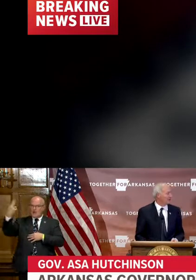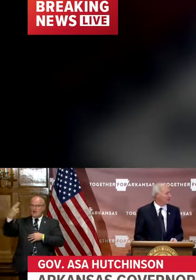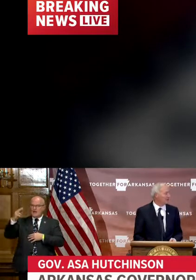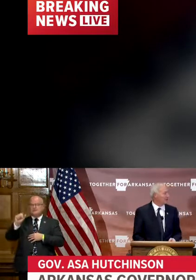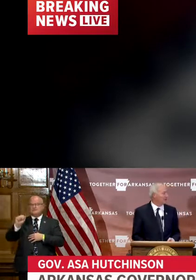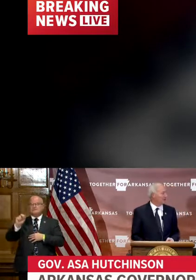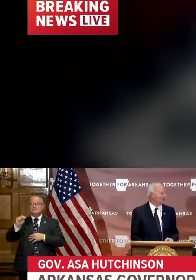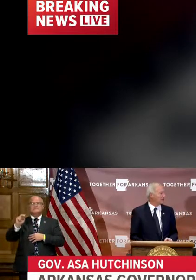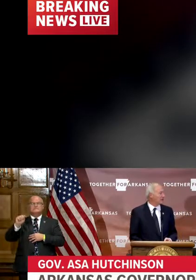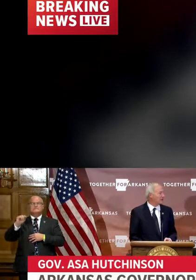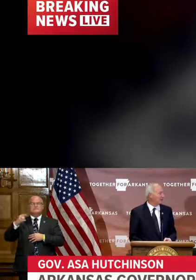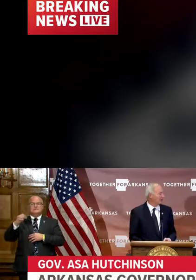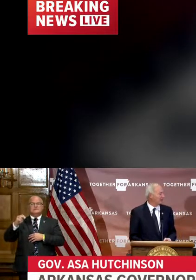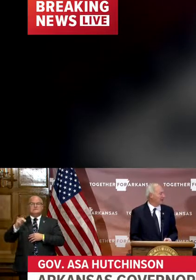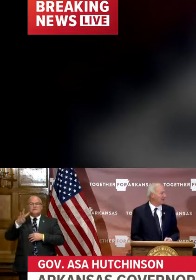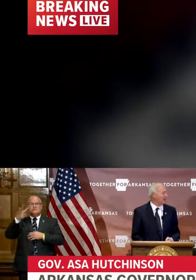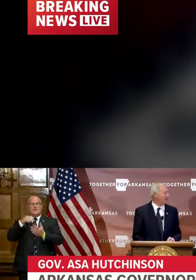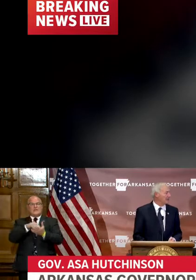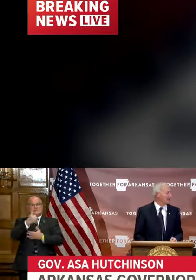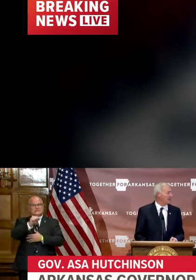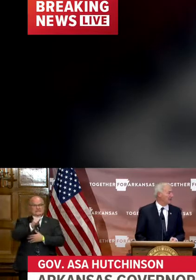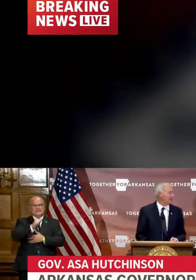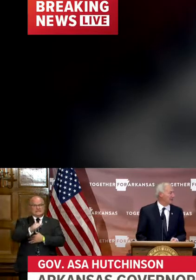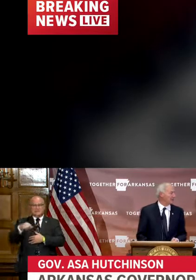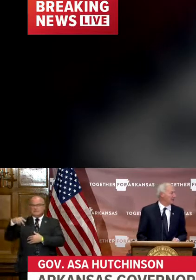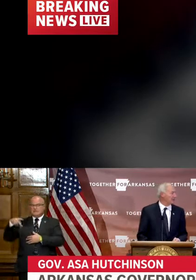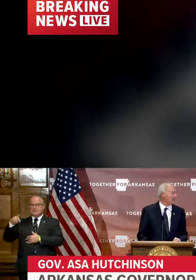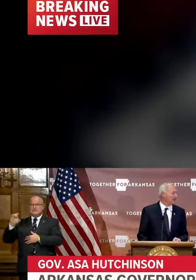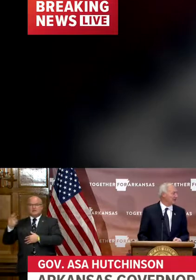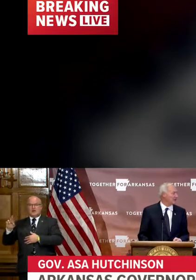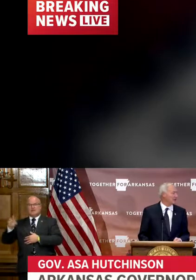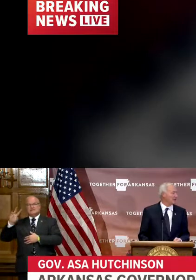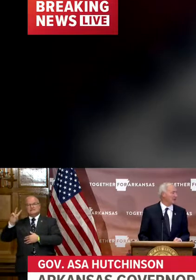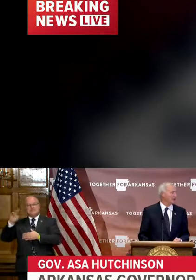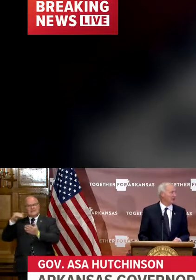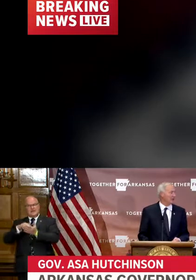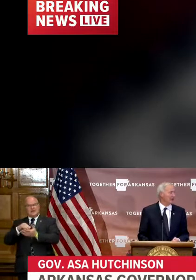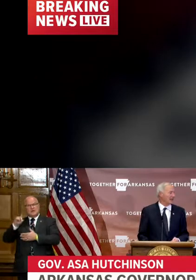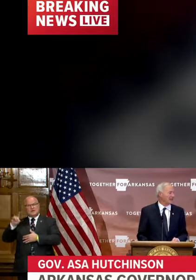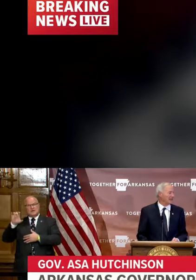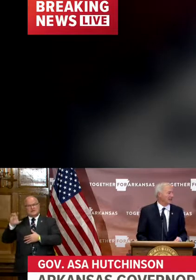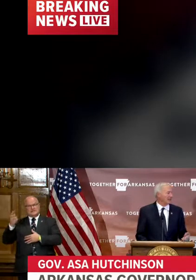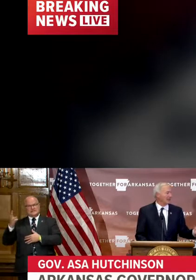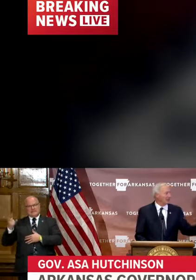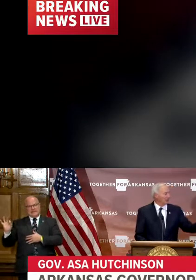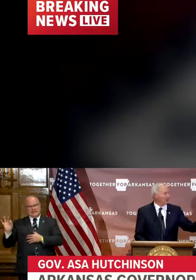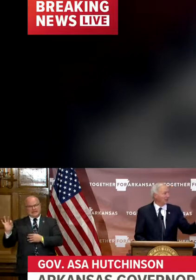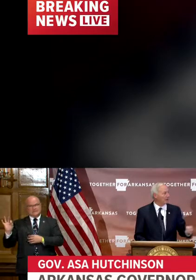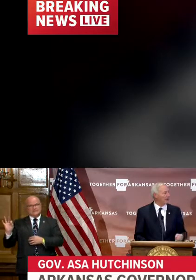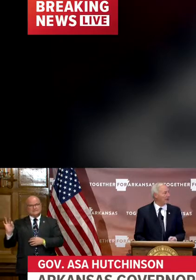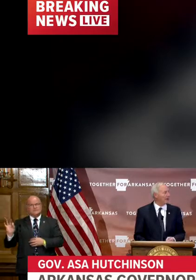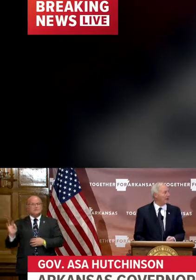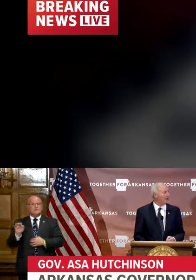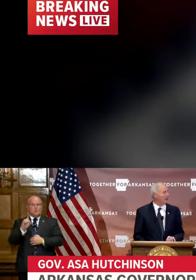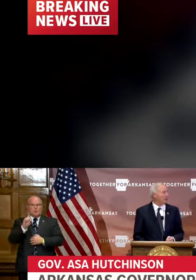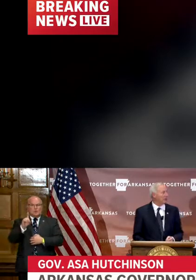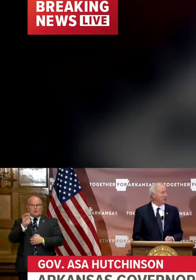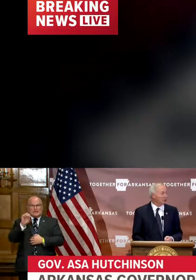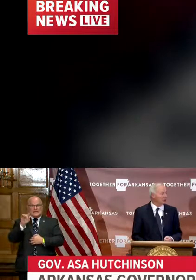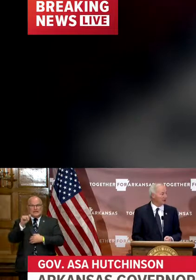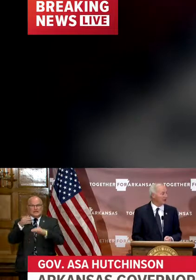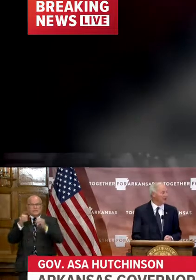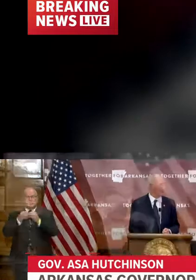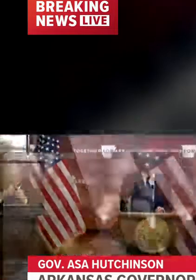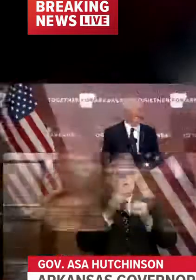antigen tests of 4,010. Our PCR test was 7,169. We only had one county that was